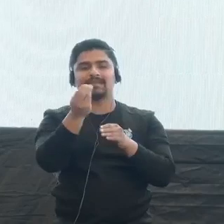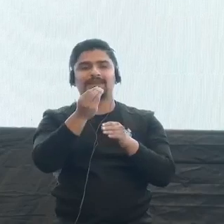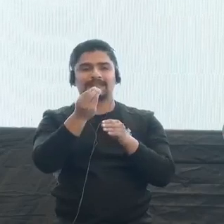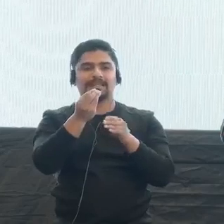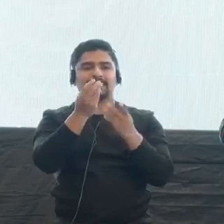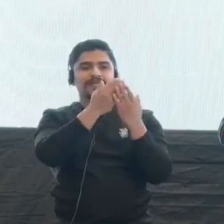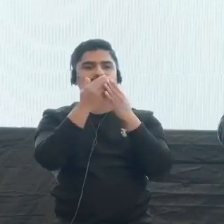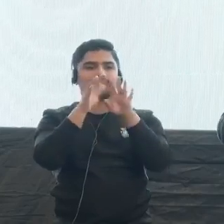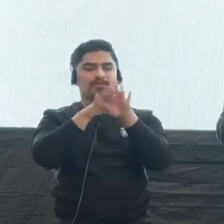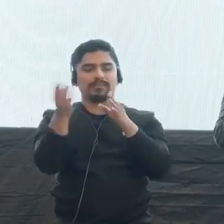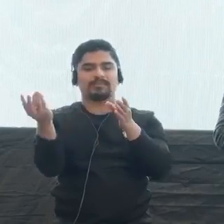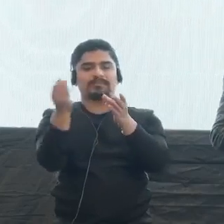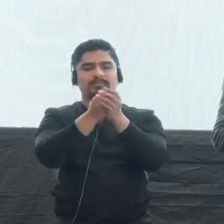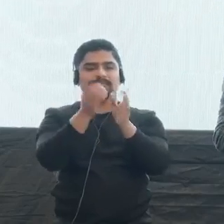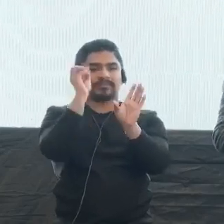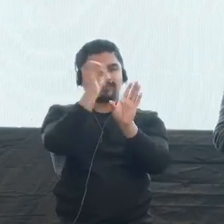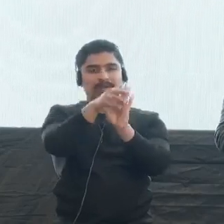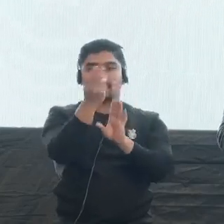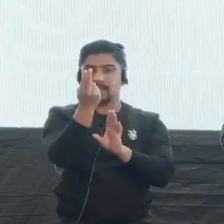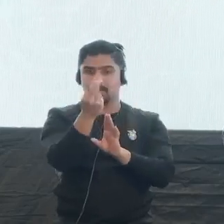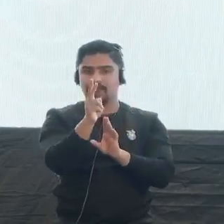with some scholarships,